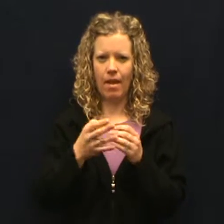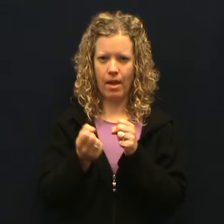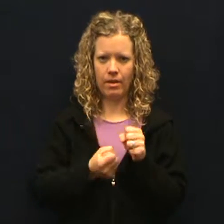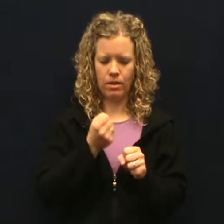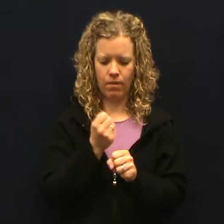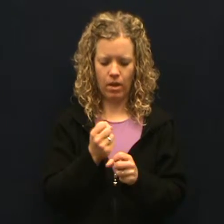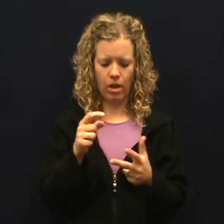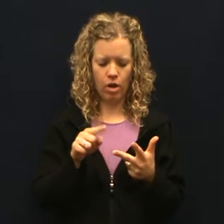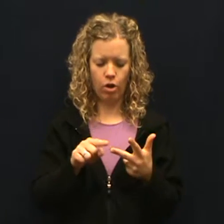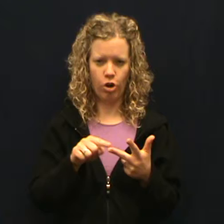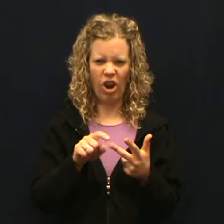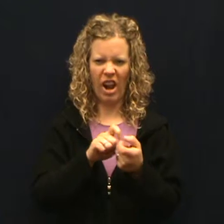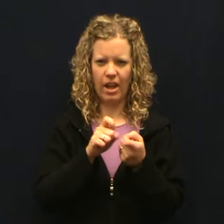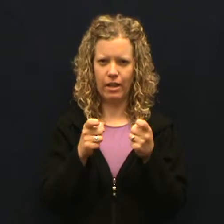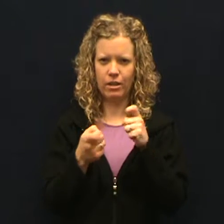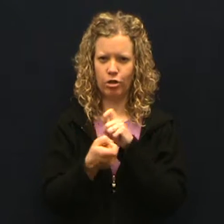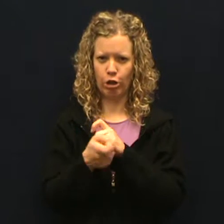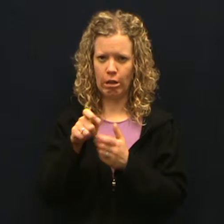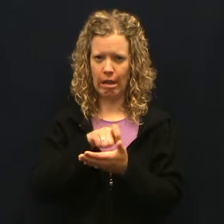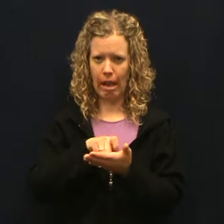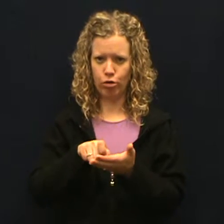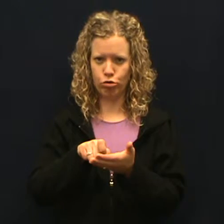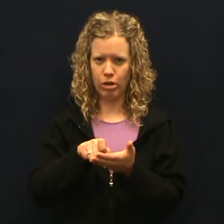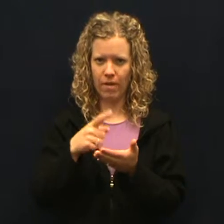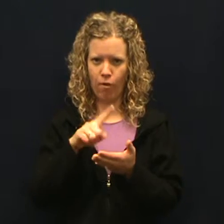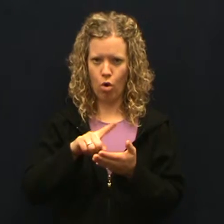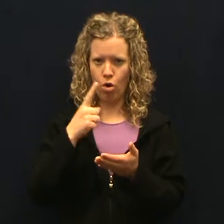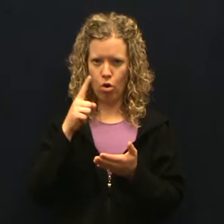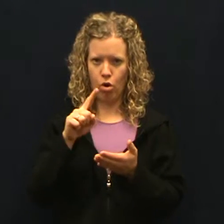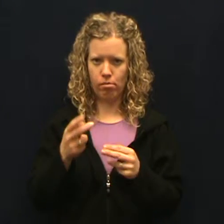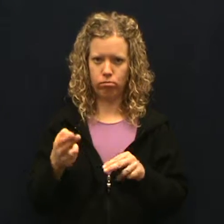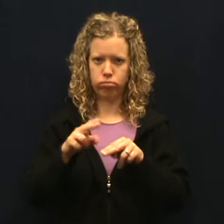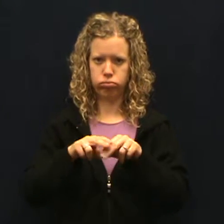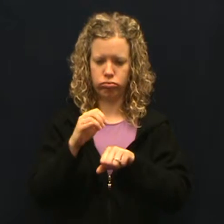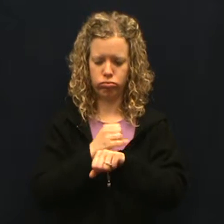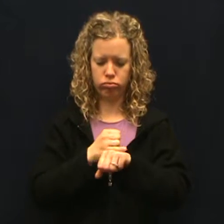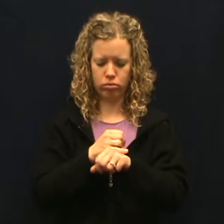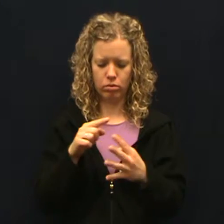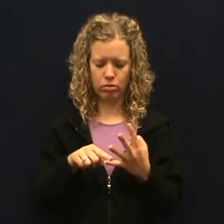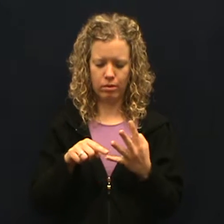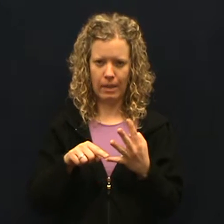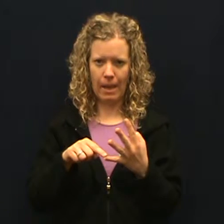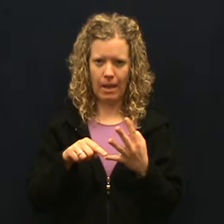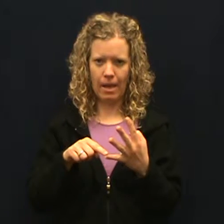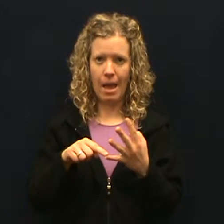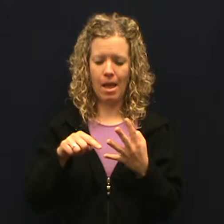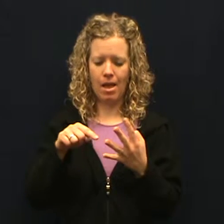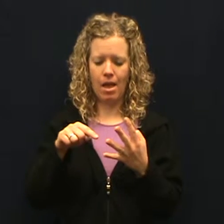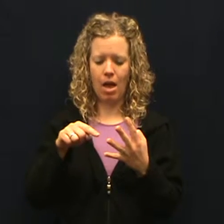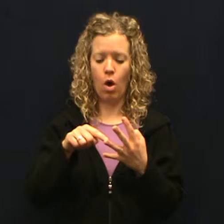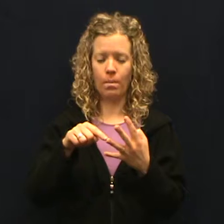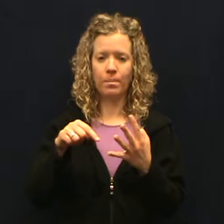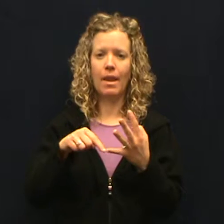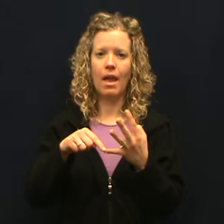accrue interest, number 3, when we actually get paid for the interest, and number 4, when we get paid for the